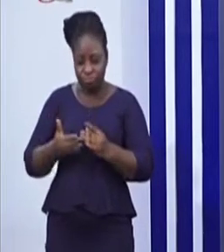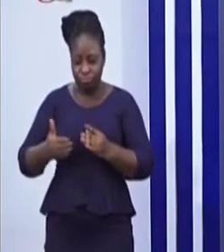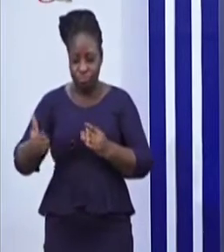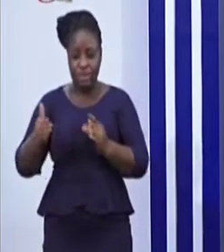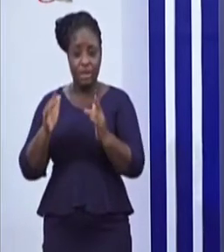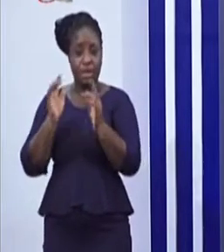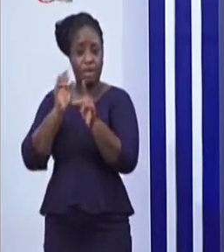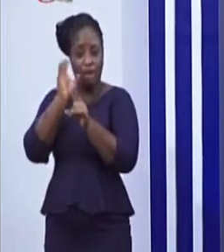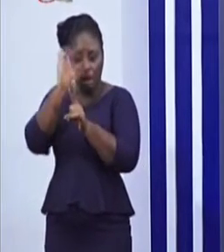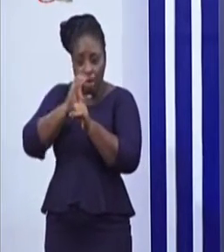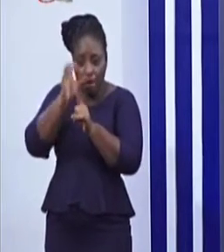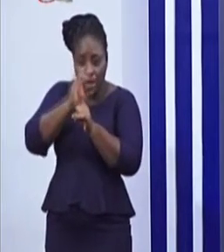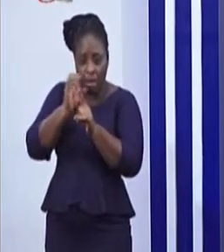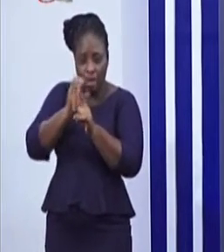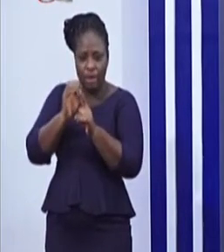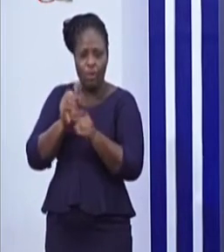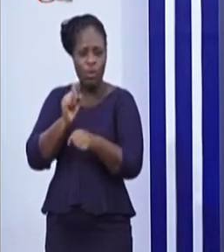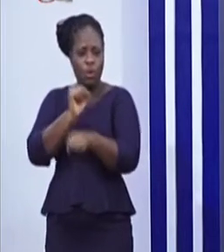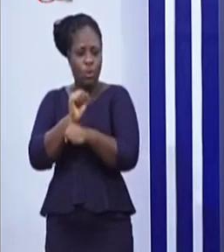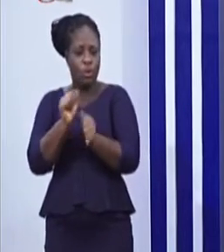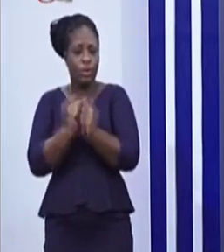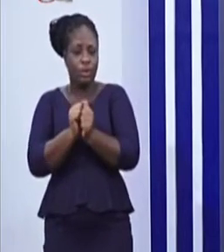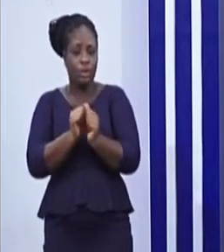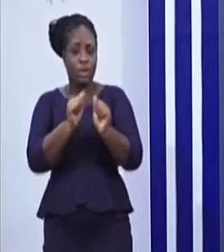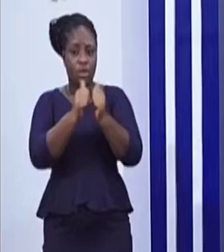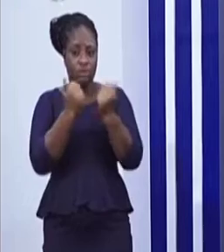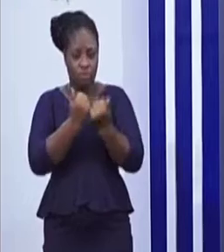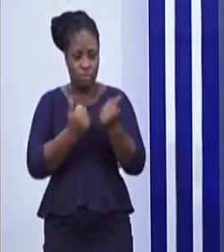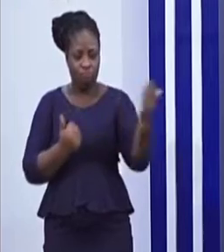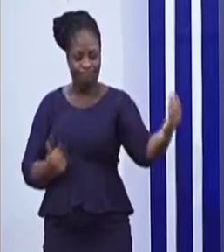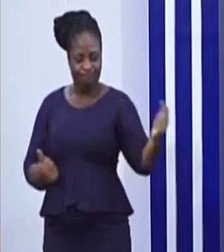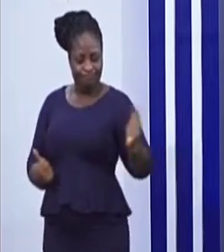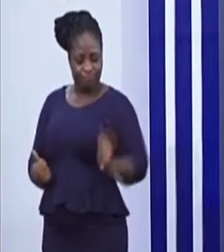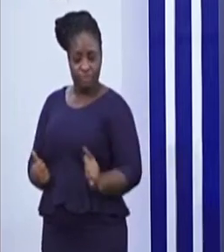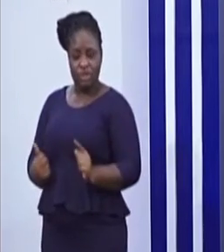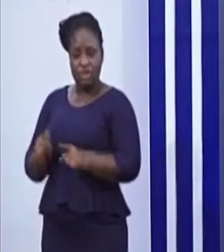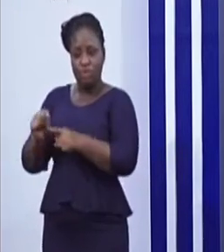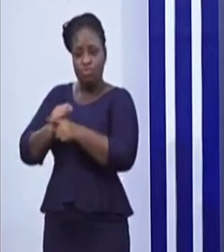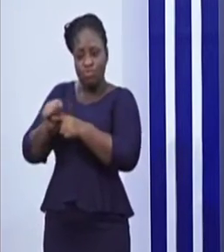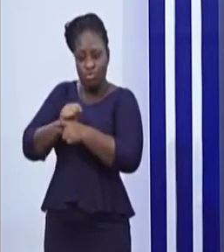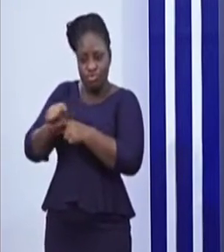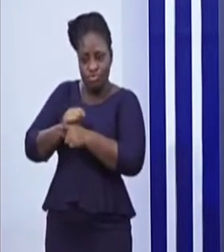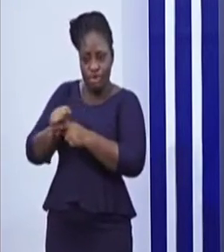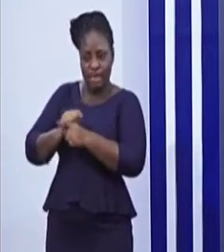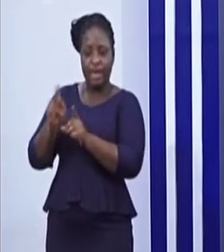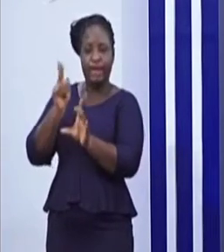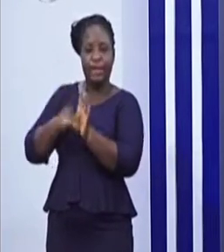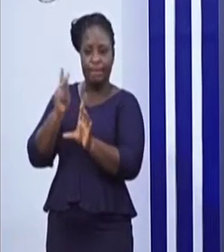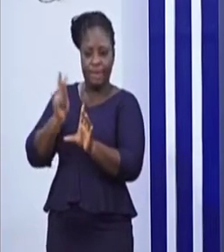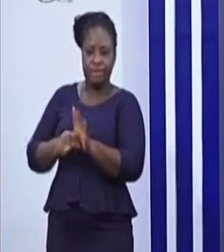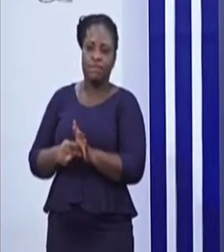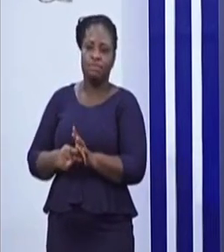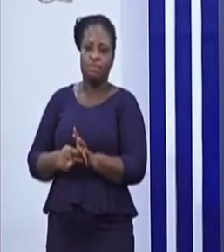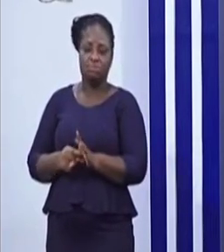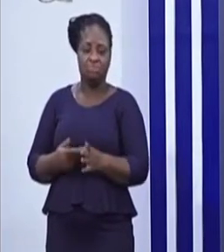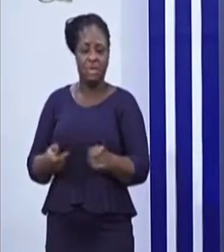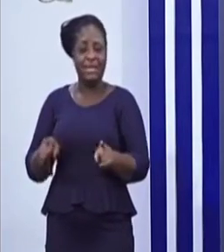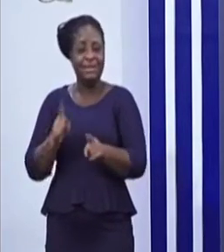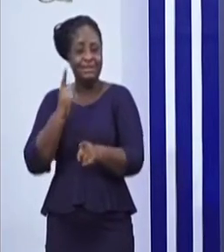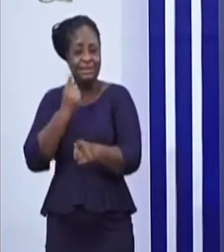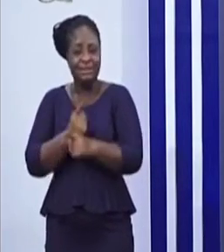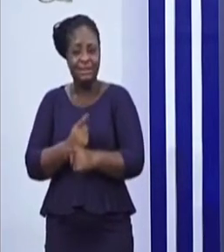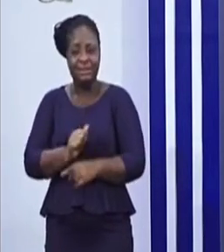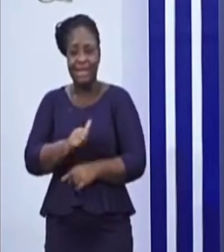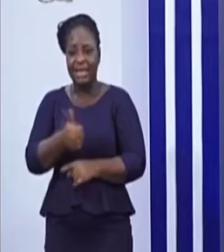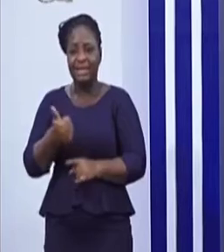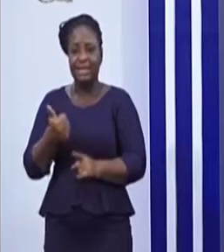tracing, we work with their associations. They nominated people we train to participate in the exercise. And just like all